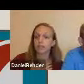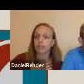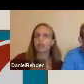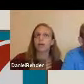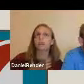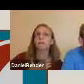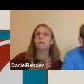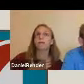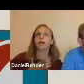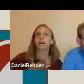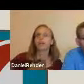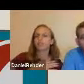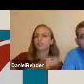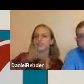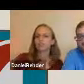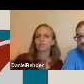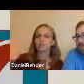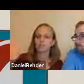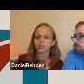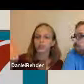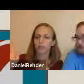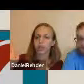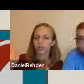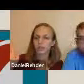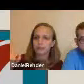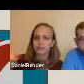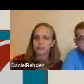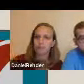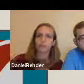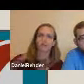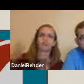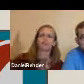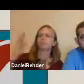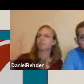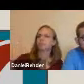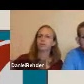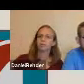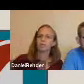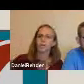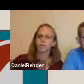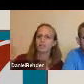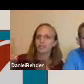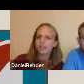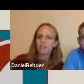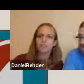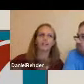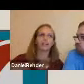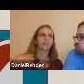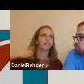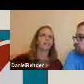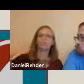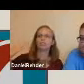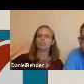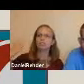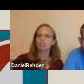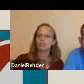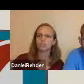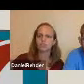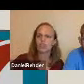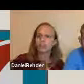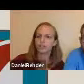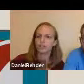to me, but I just dismissed it right away because I thought, well, probably I have to be deaf or I have to at